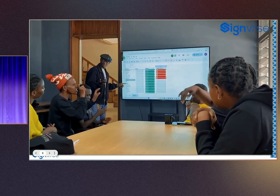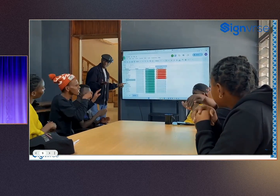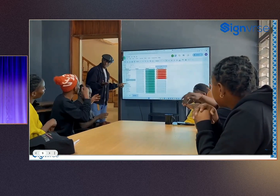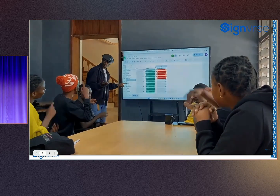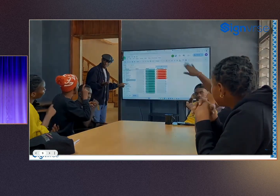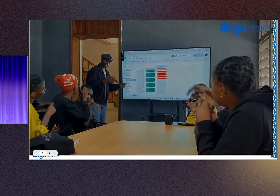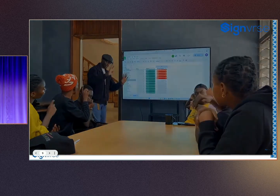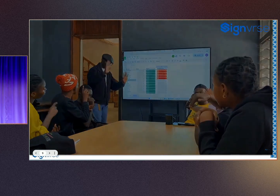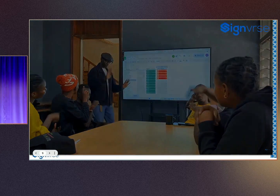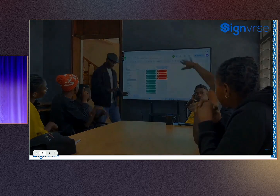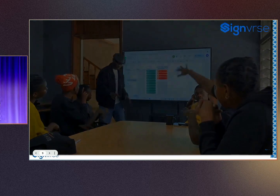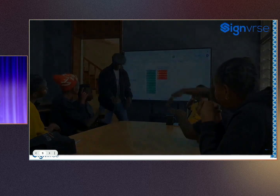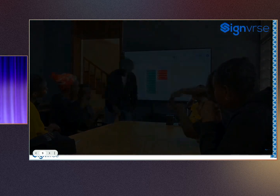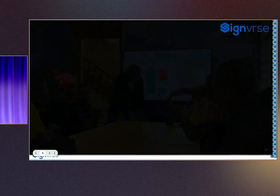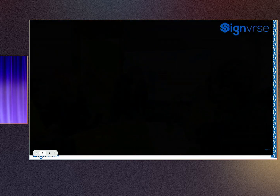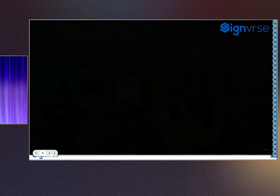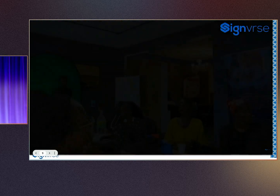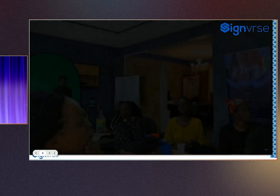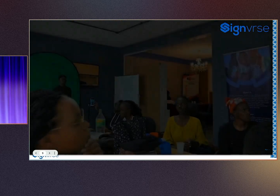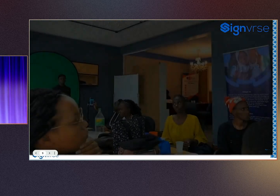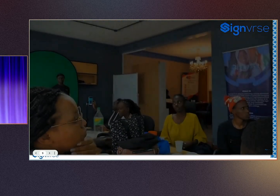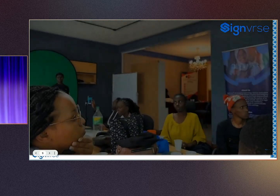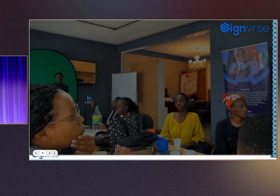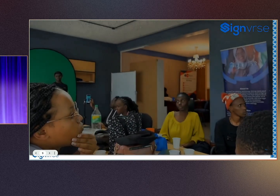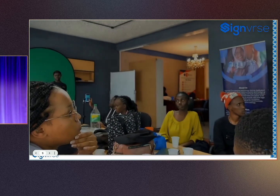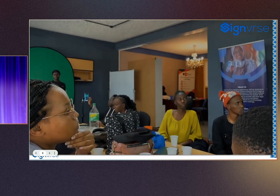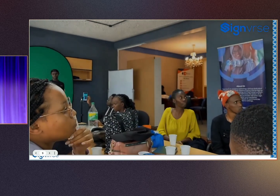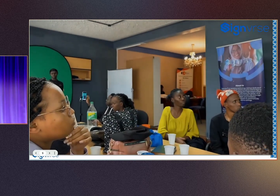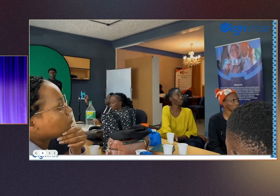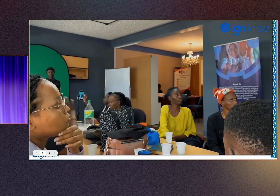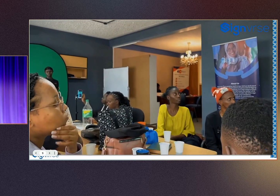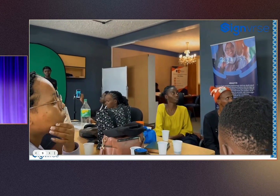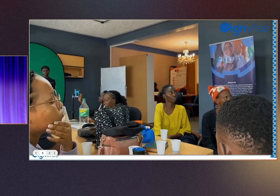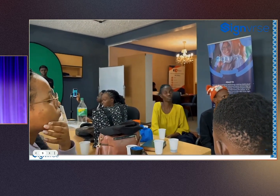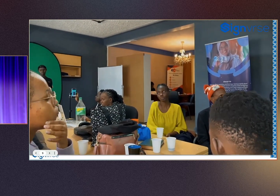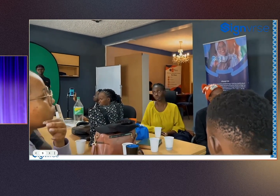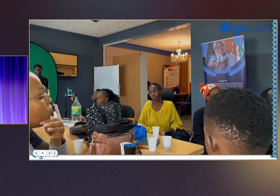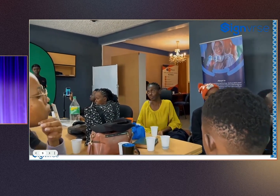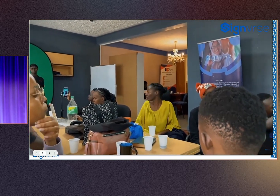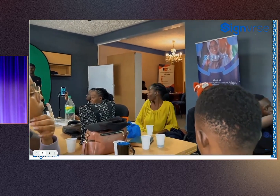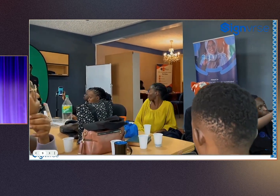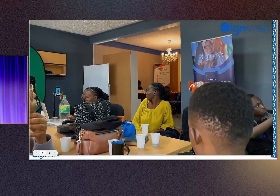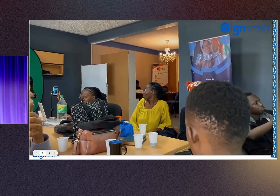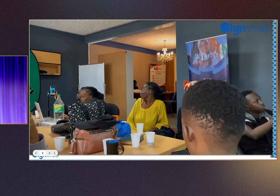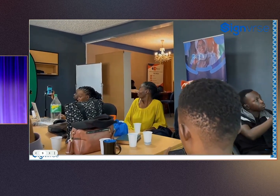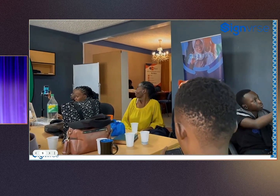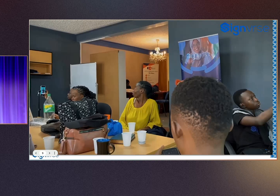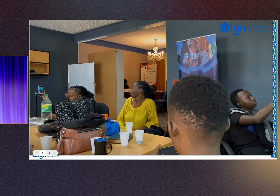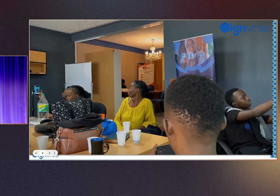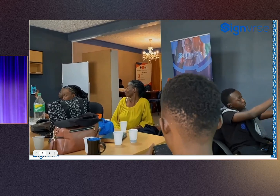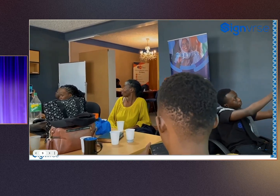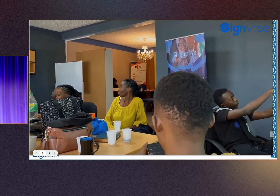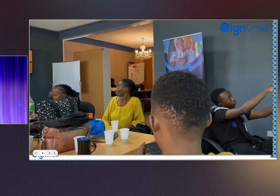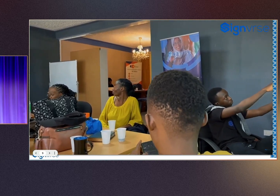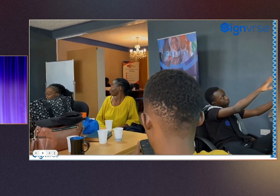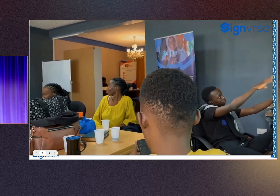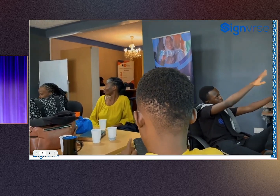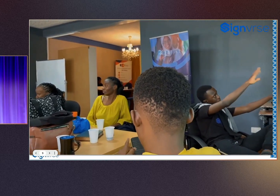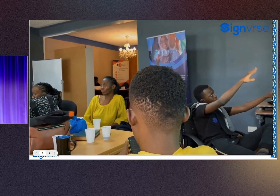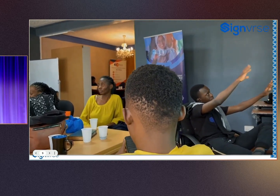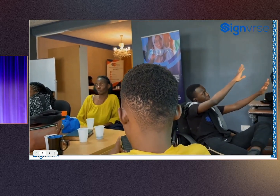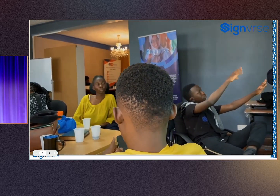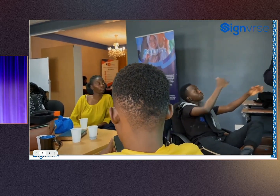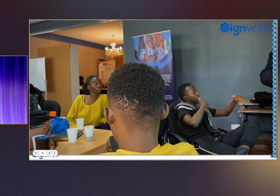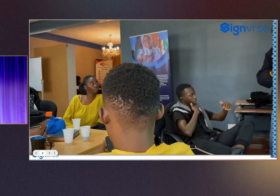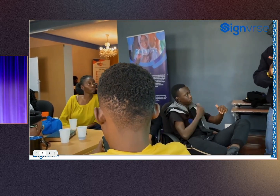So this video basically summarizes the process that we go through in order to give that data. As we say, with the motion